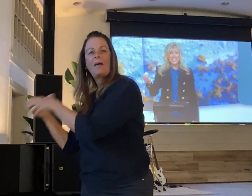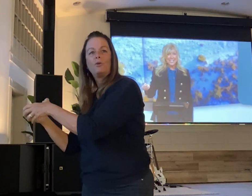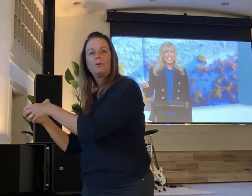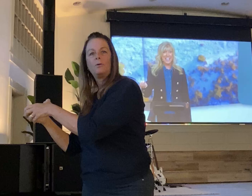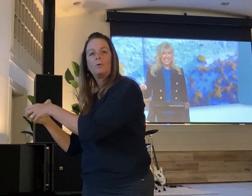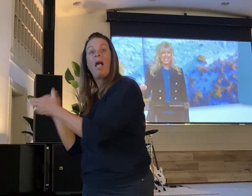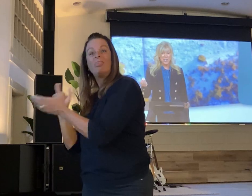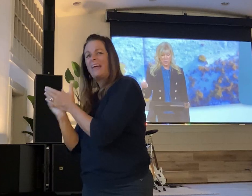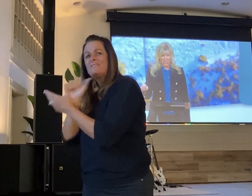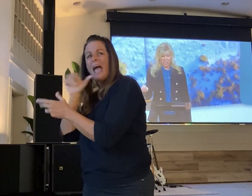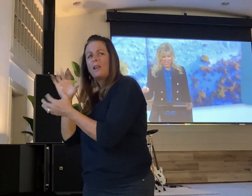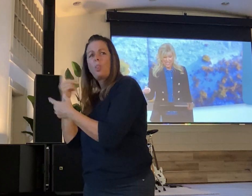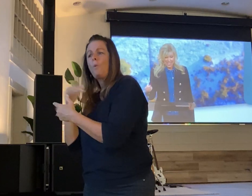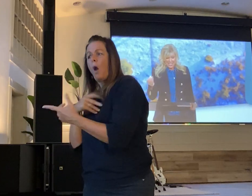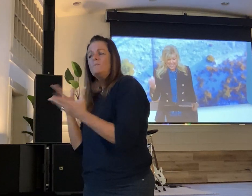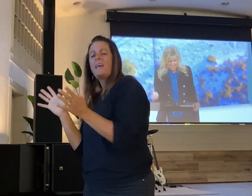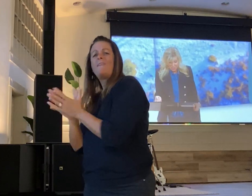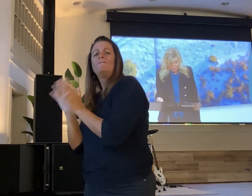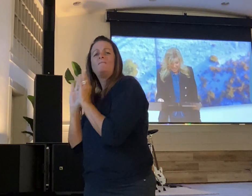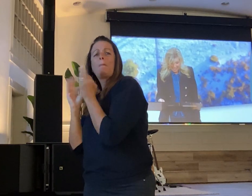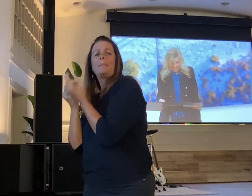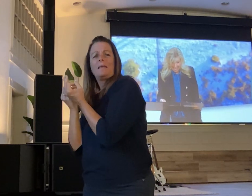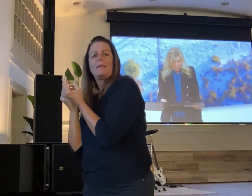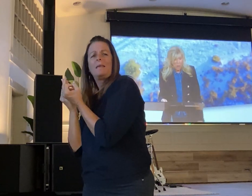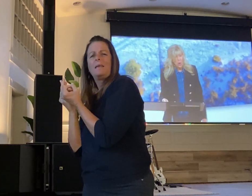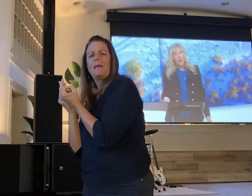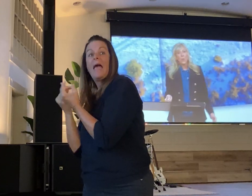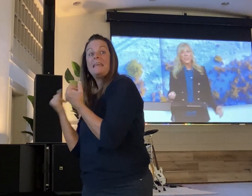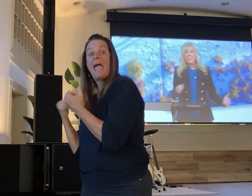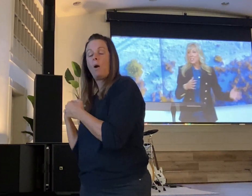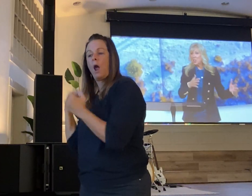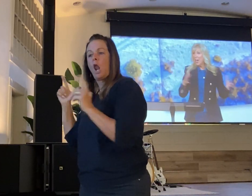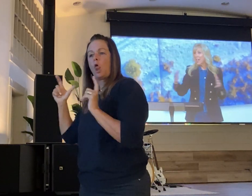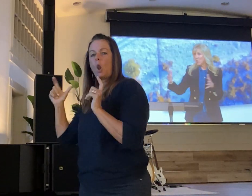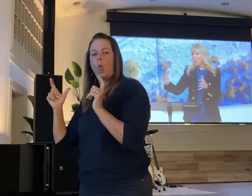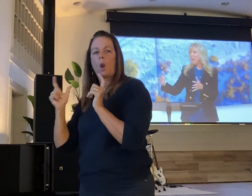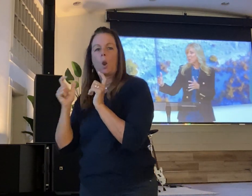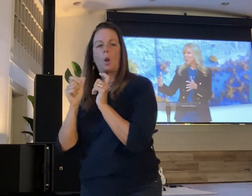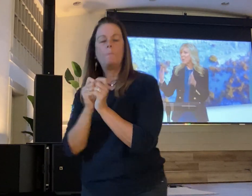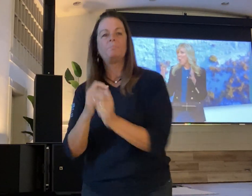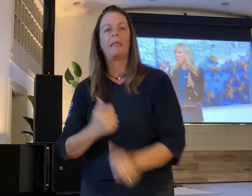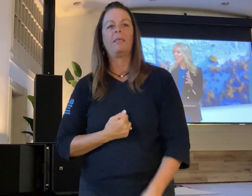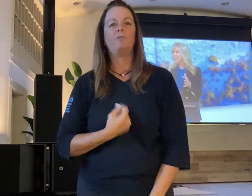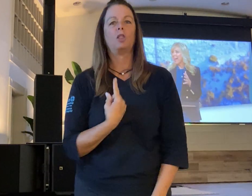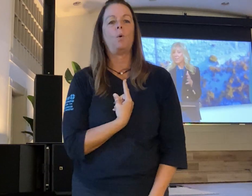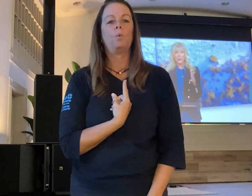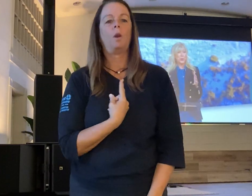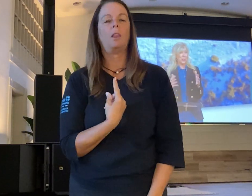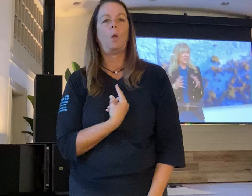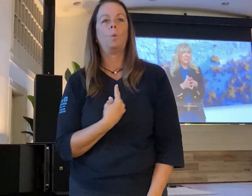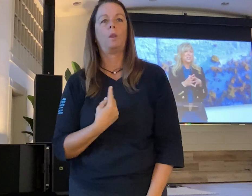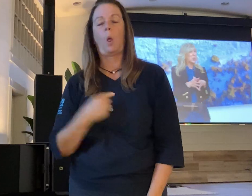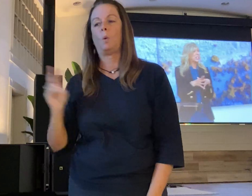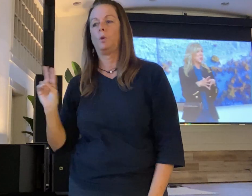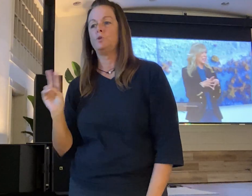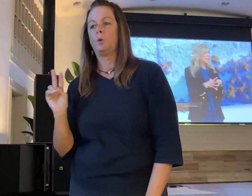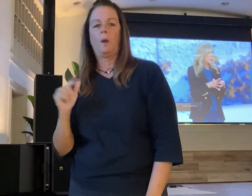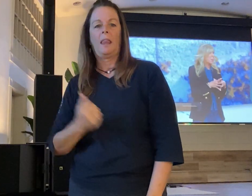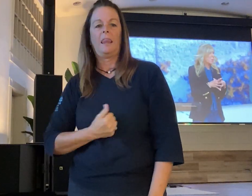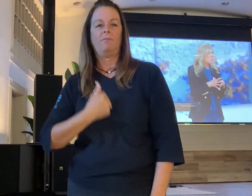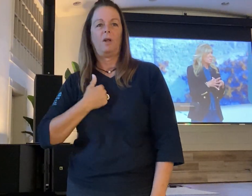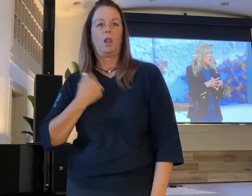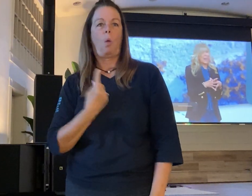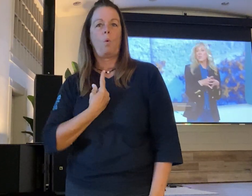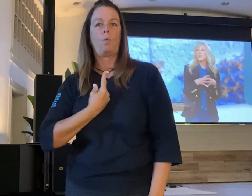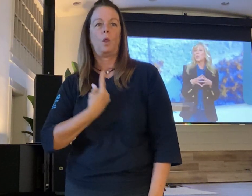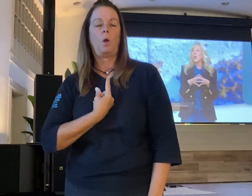yet relationally disconnected generation in history. But we see it change drastically, but over the last few years, since